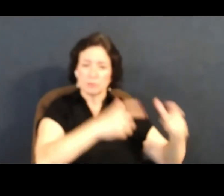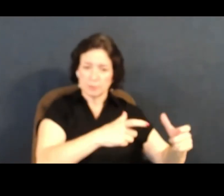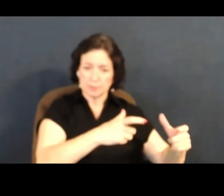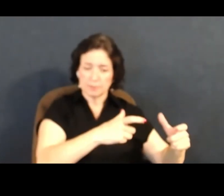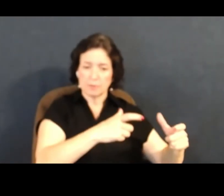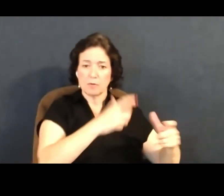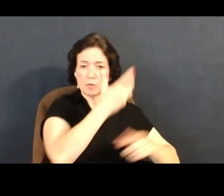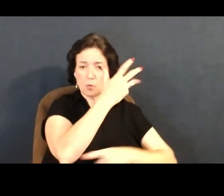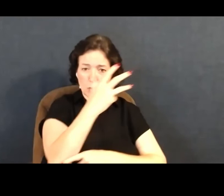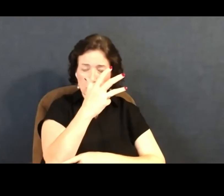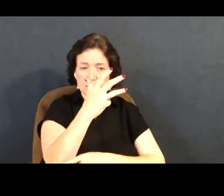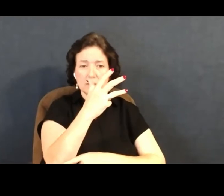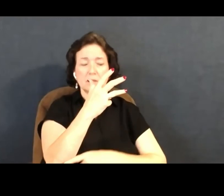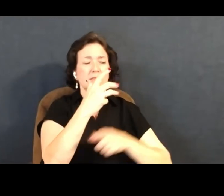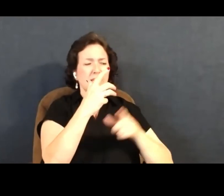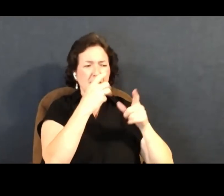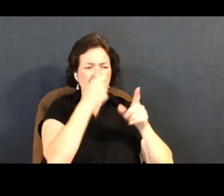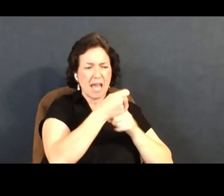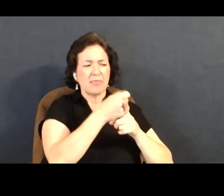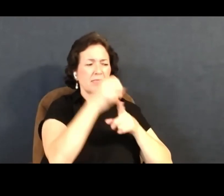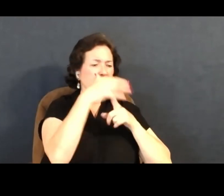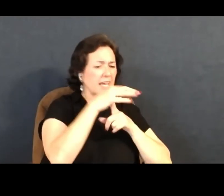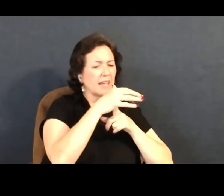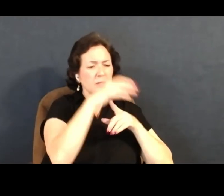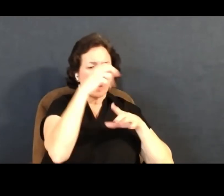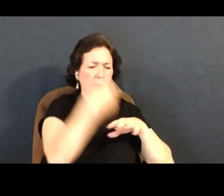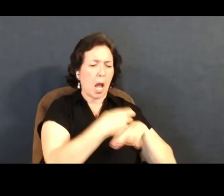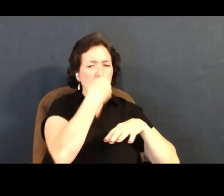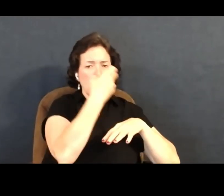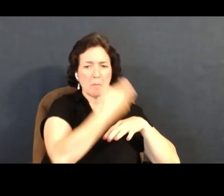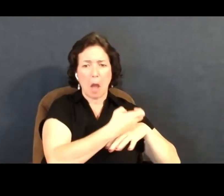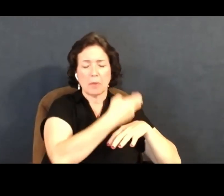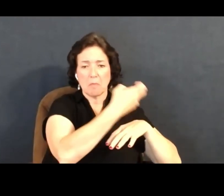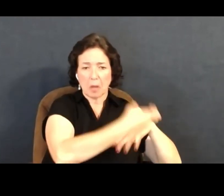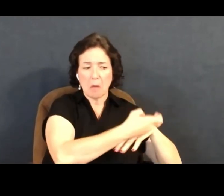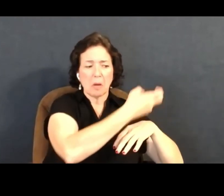the woods and tumbled through the branches and the leaves and the trees and bounced back